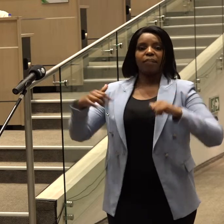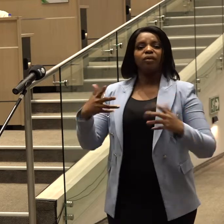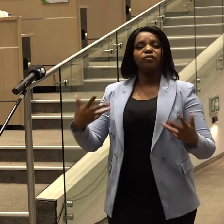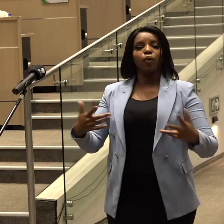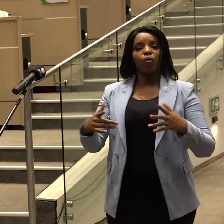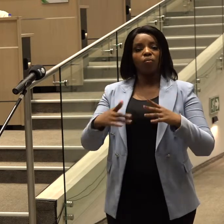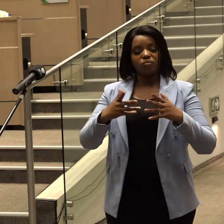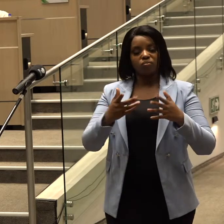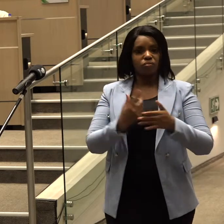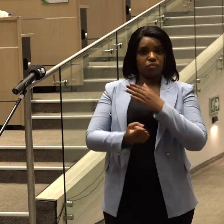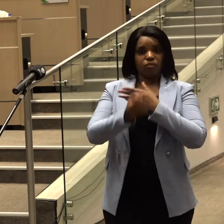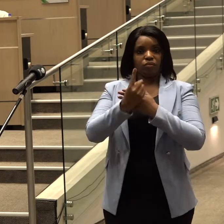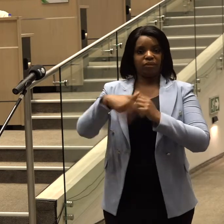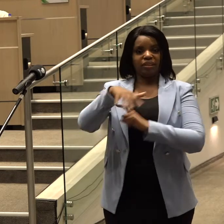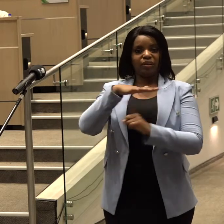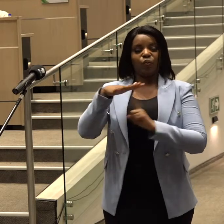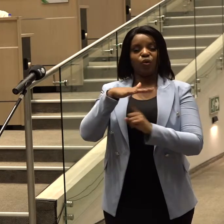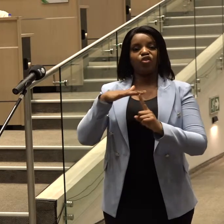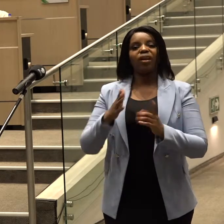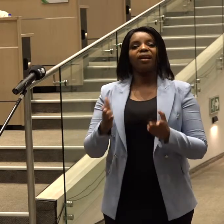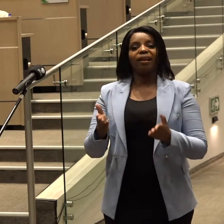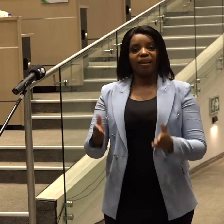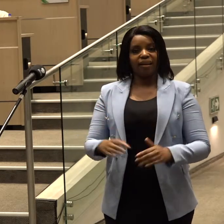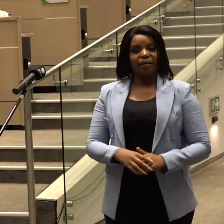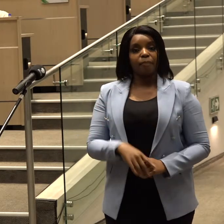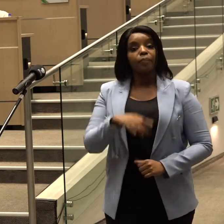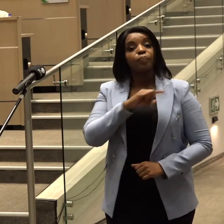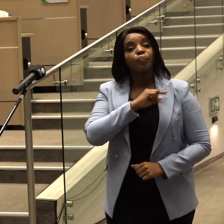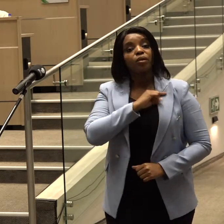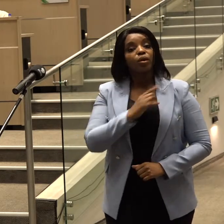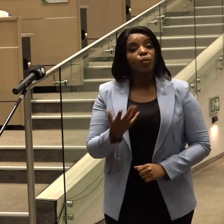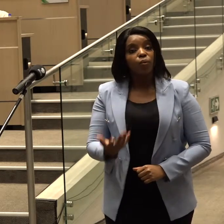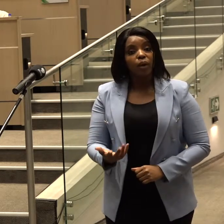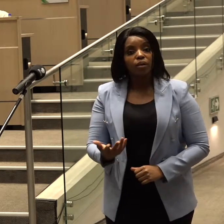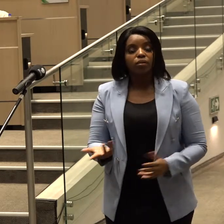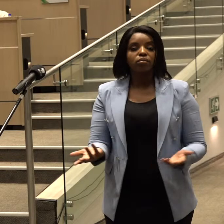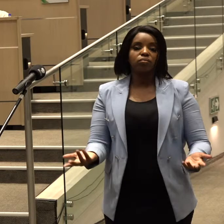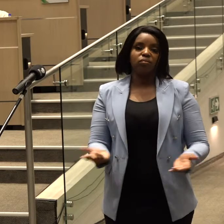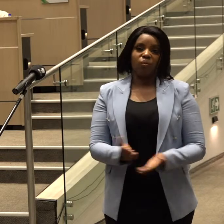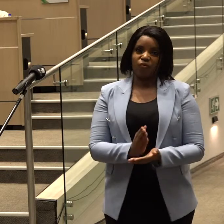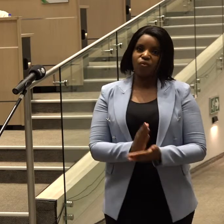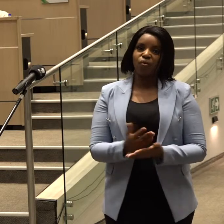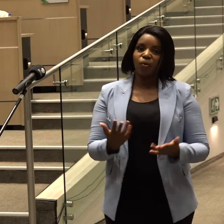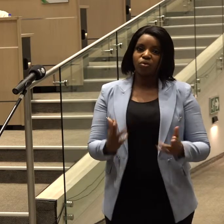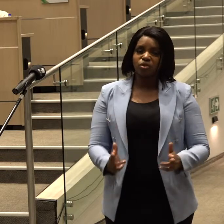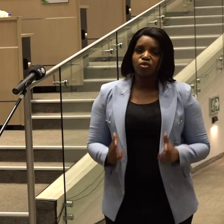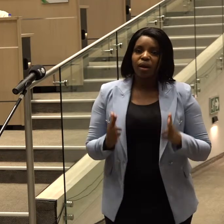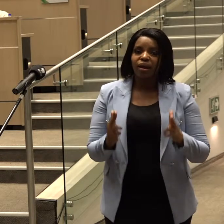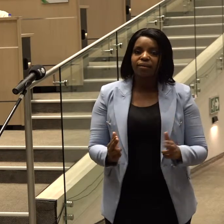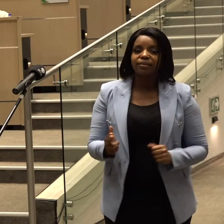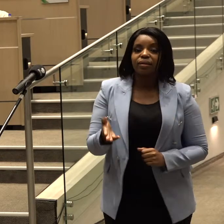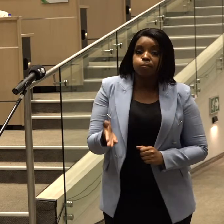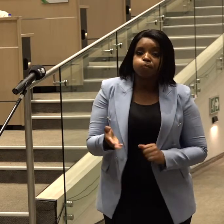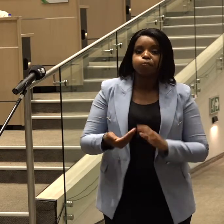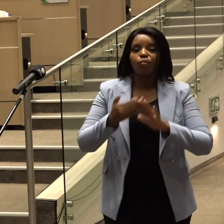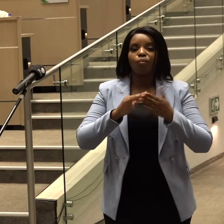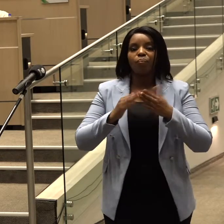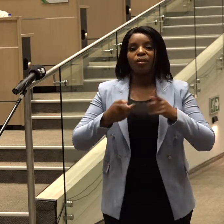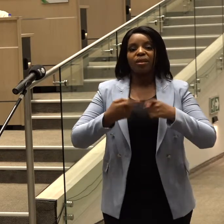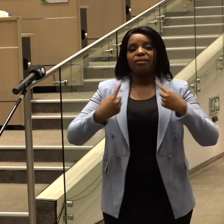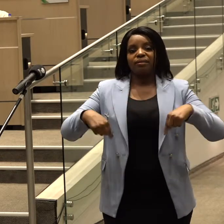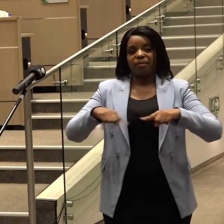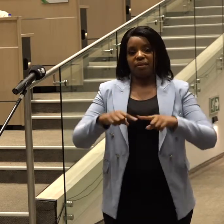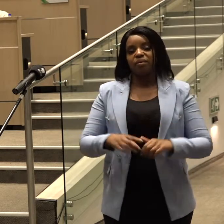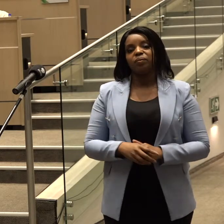situation at last uh because uh obviously trainings are moving in our community so with the involvement of the community